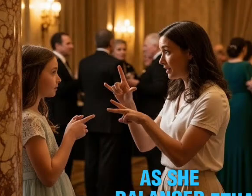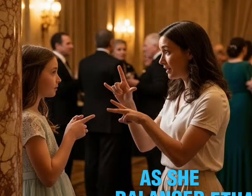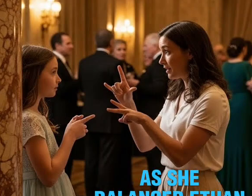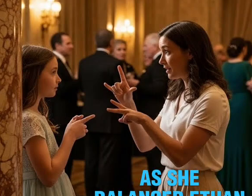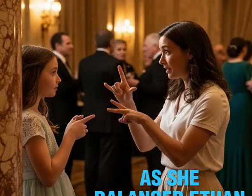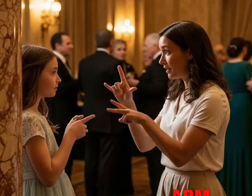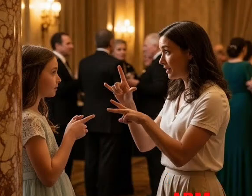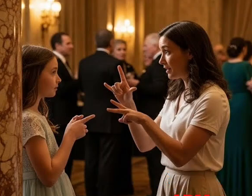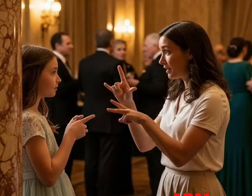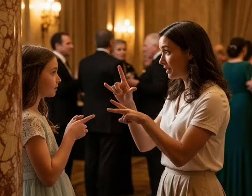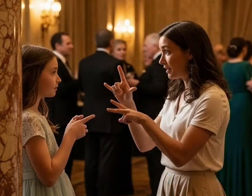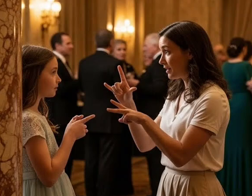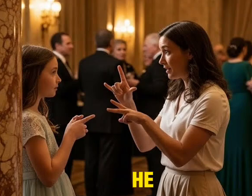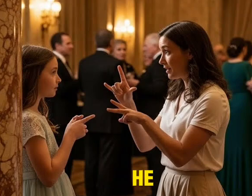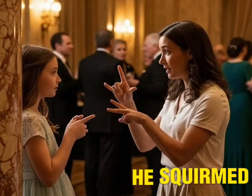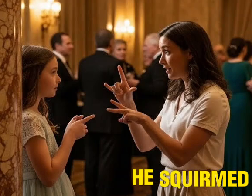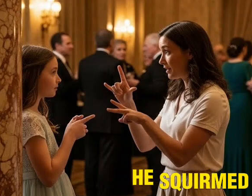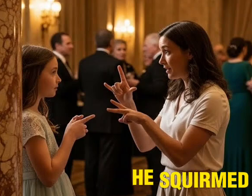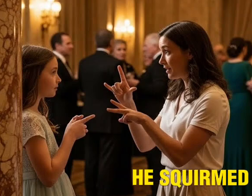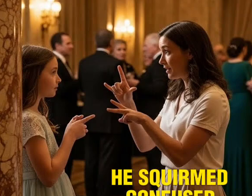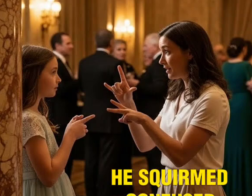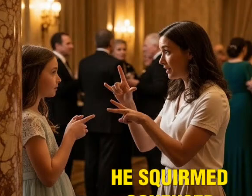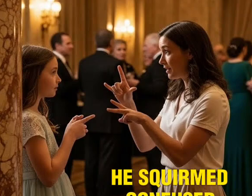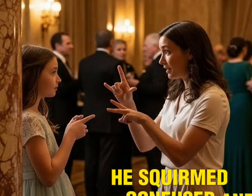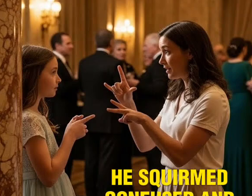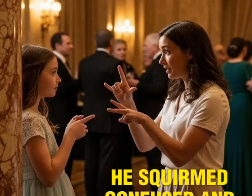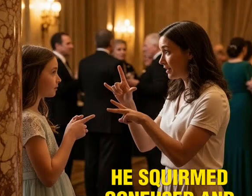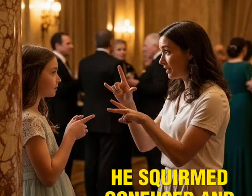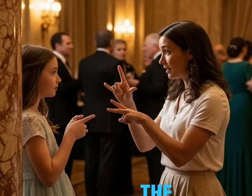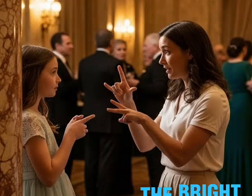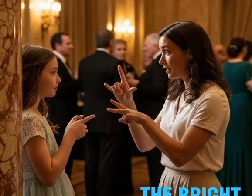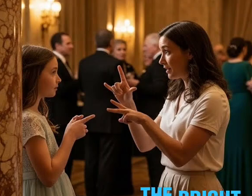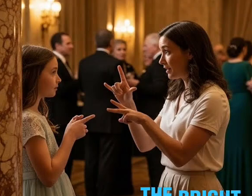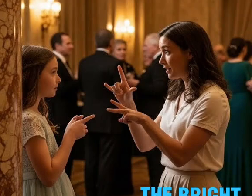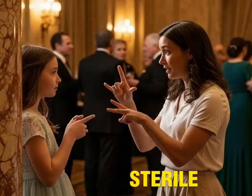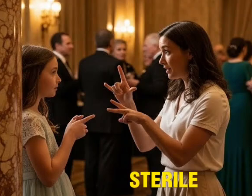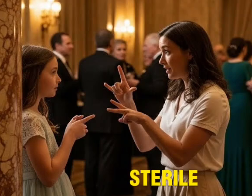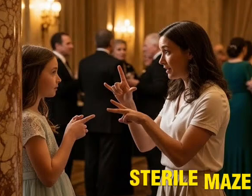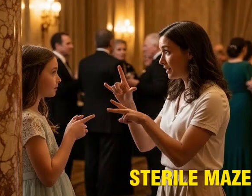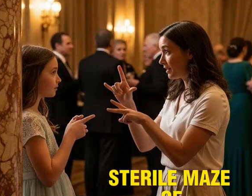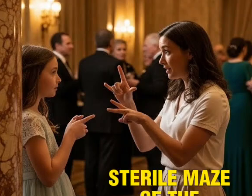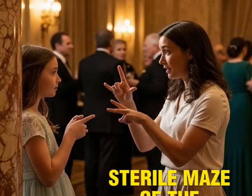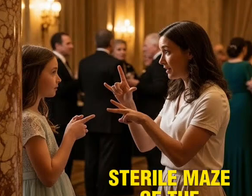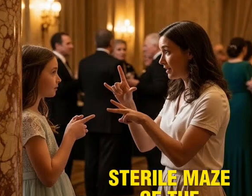on one arm. He squirmed, confused and restless in the bright, sterile maze of the checkpoint.